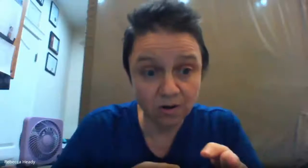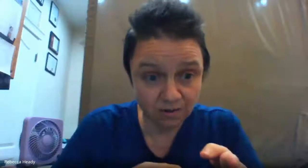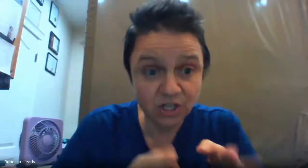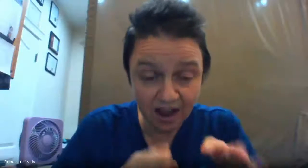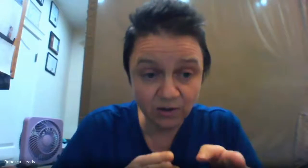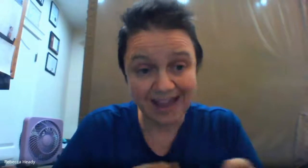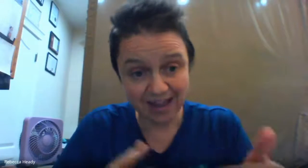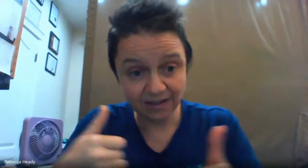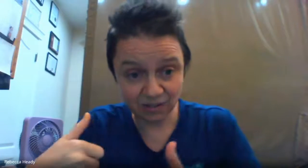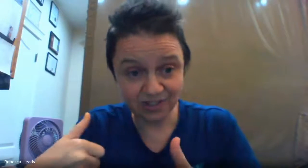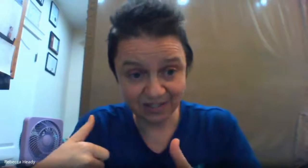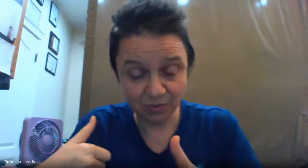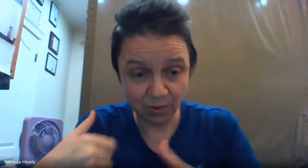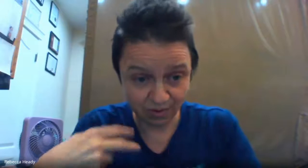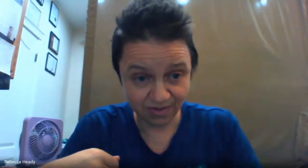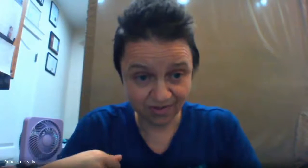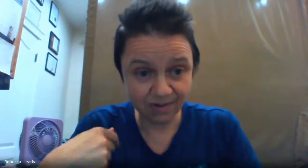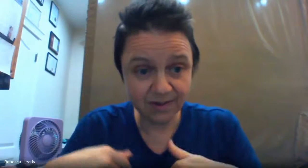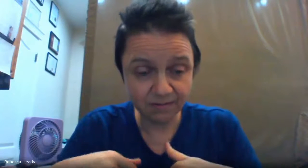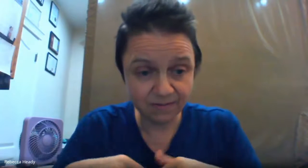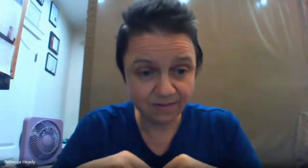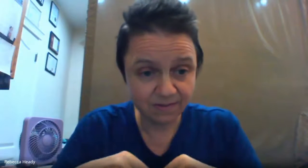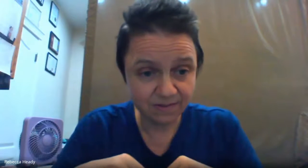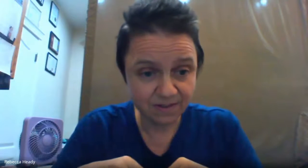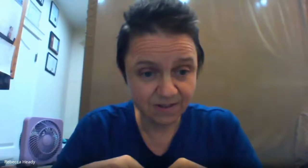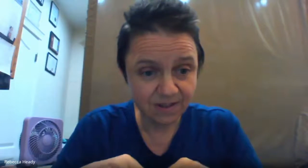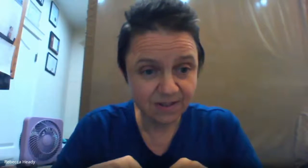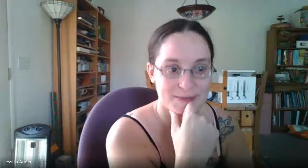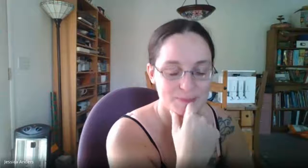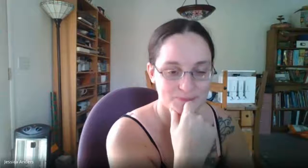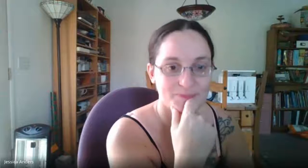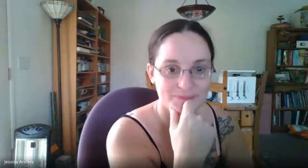your child and your sister both are deaf? Yes.